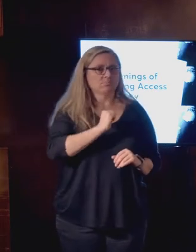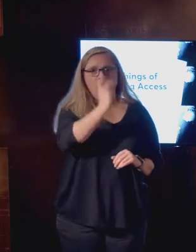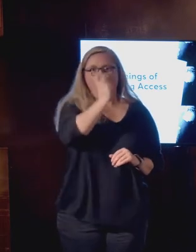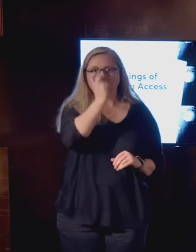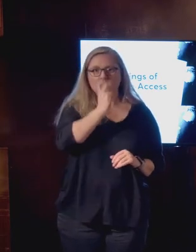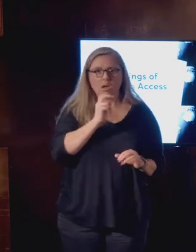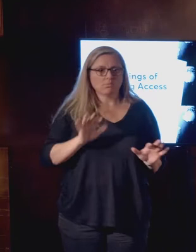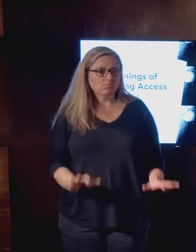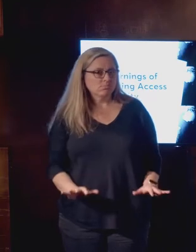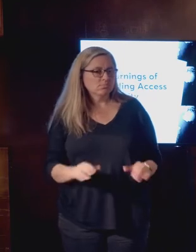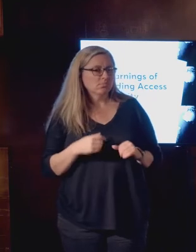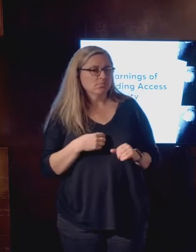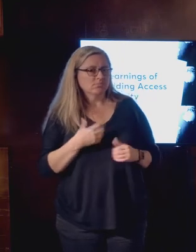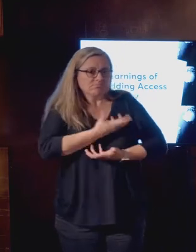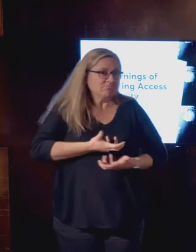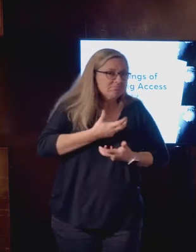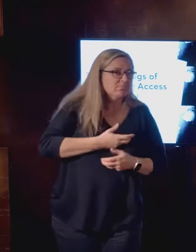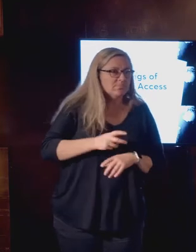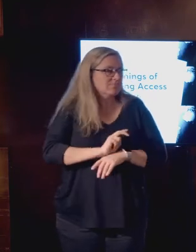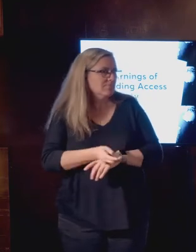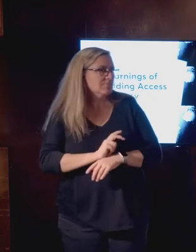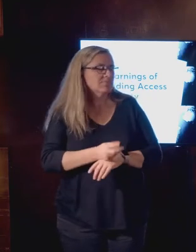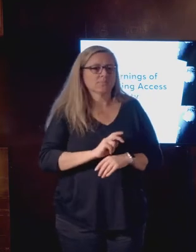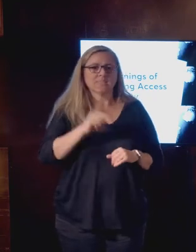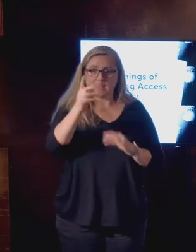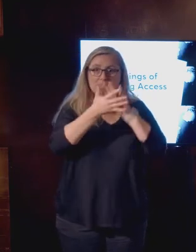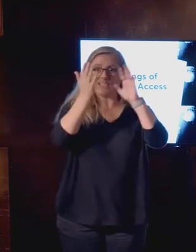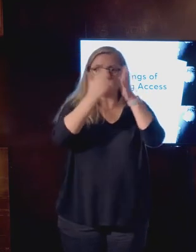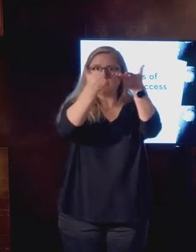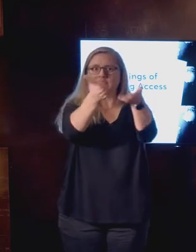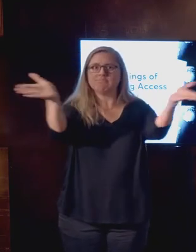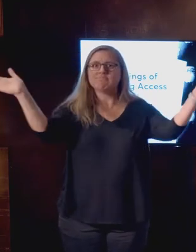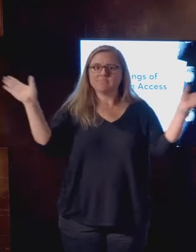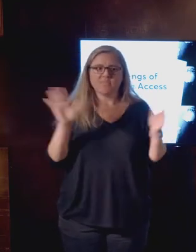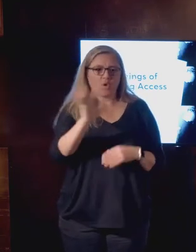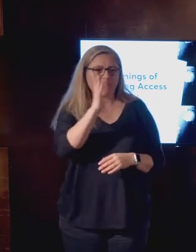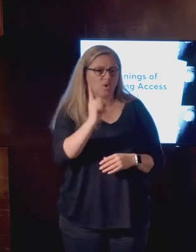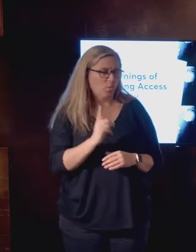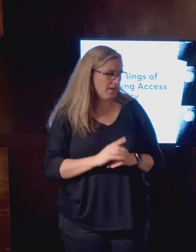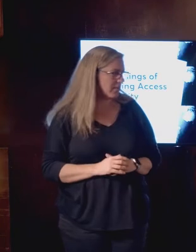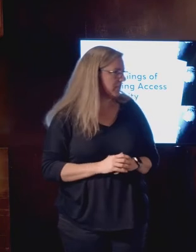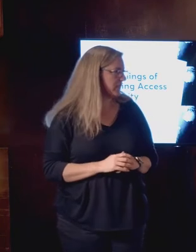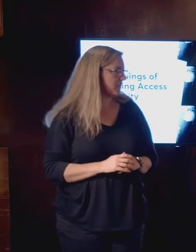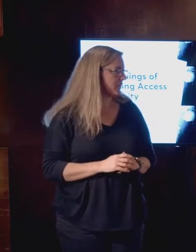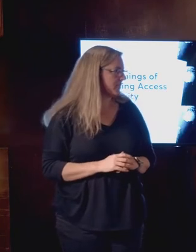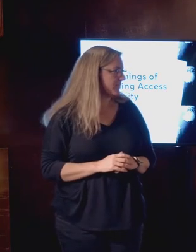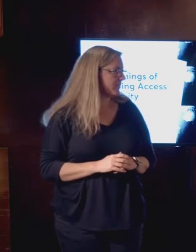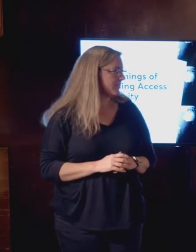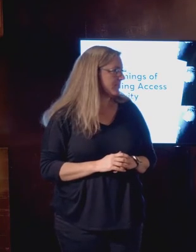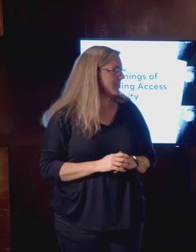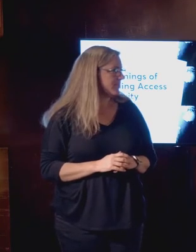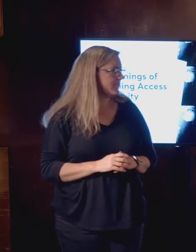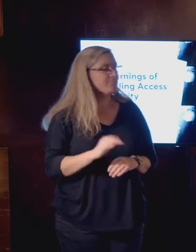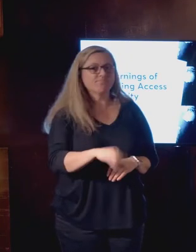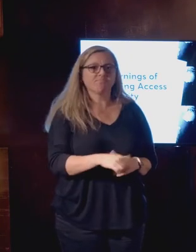something out of that too. If you can't see, there's lots, like, it just kind of opens it up to everybody in such a great way.